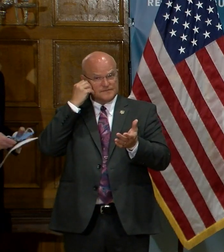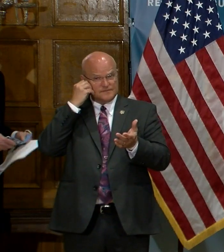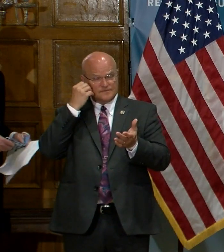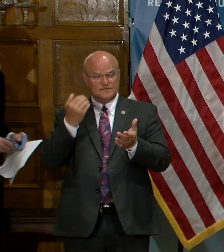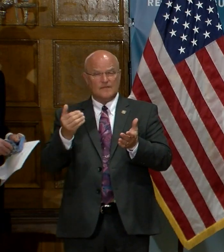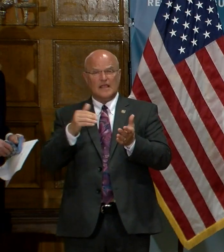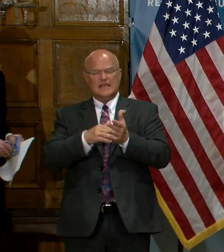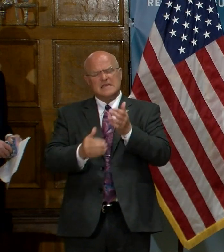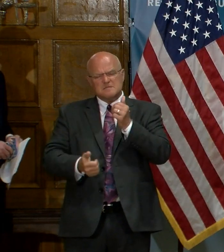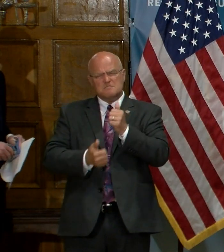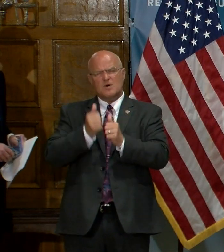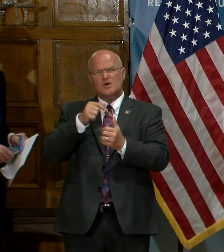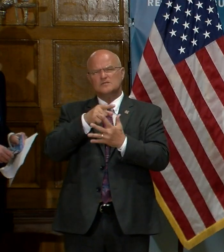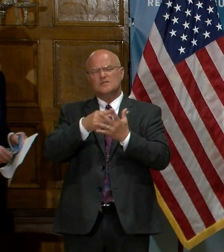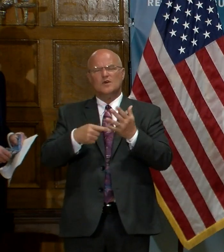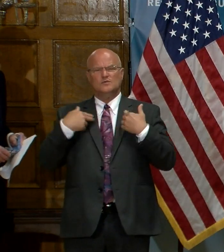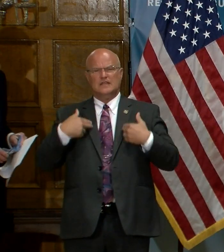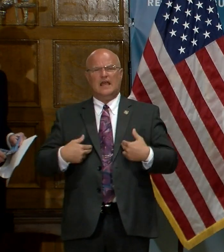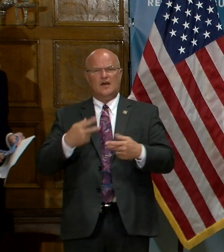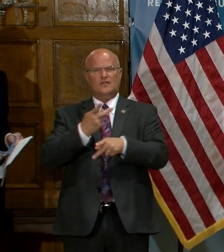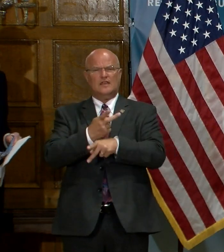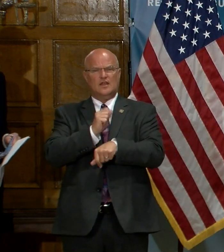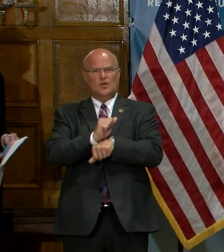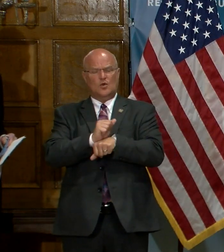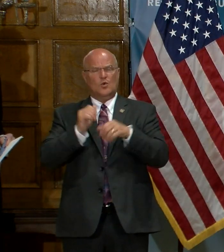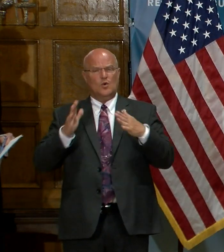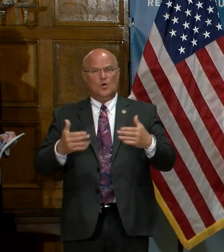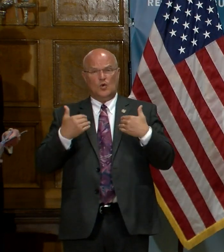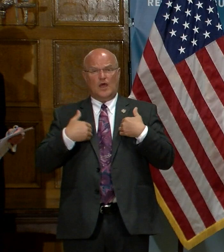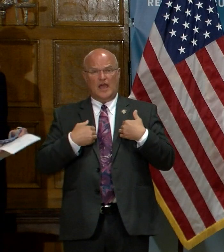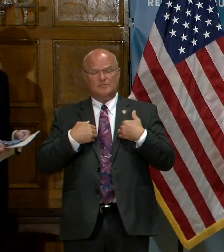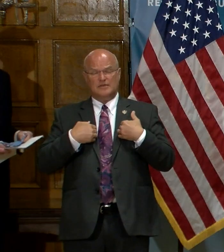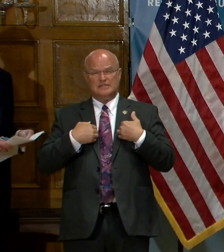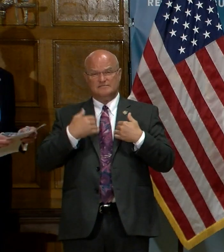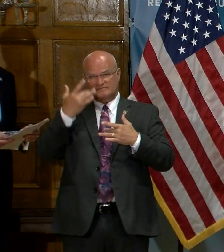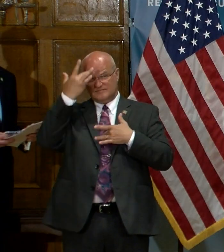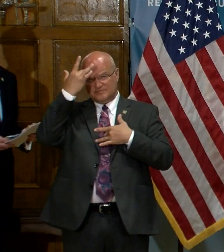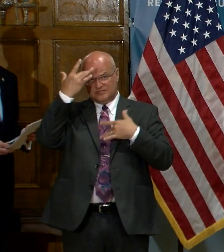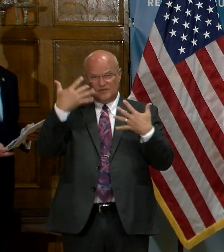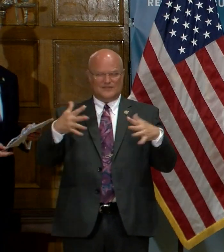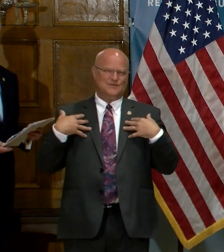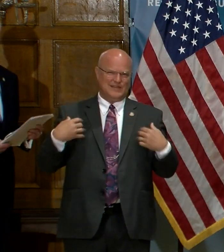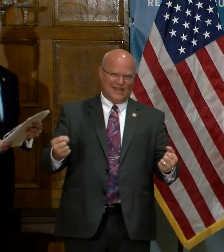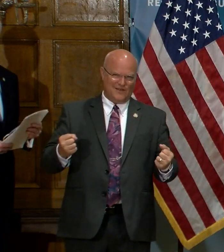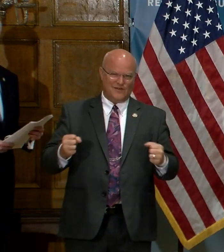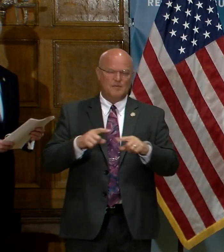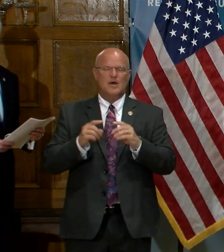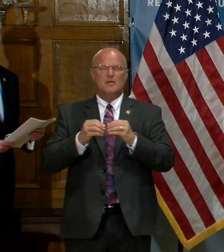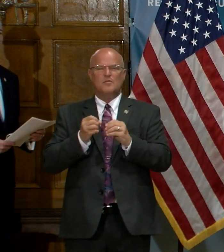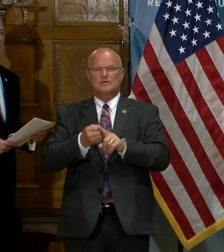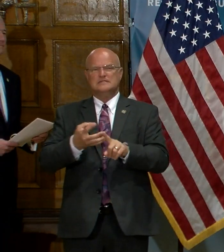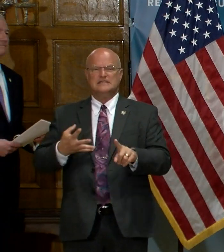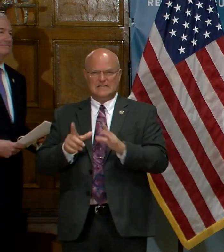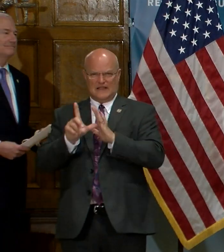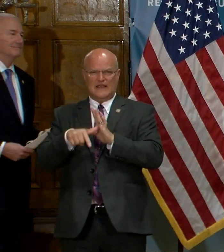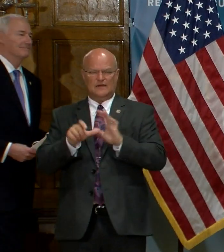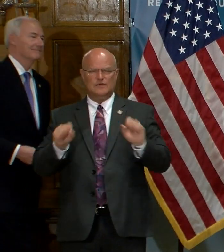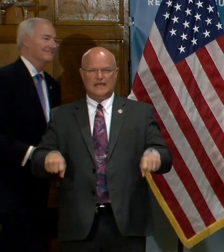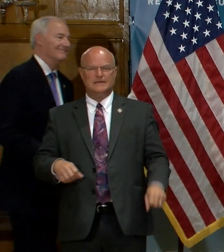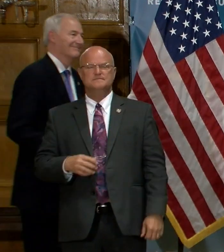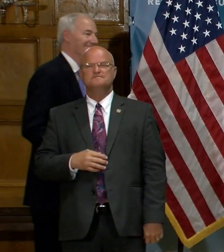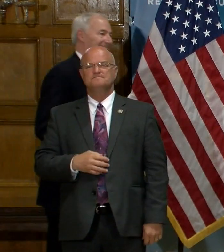And again, most of those healthcare workers who have been infected have recovered, but we can give you a more detailed breakdown later.